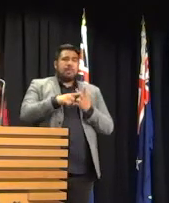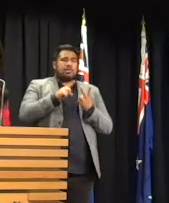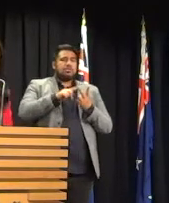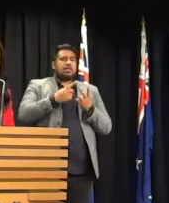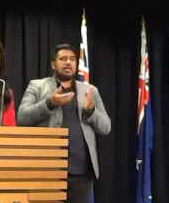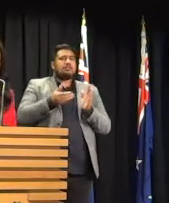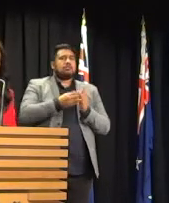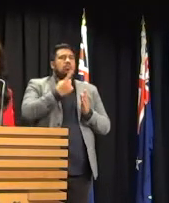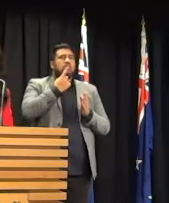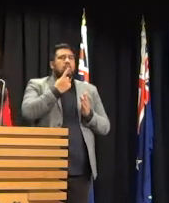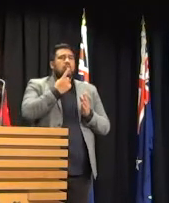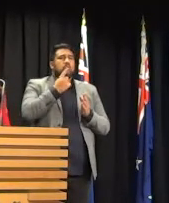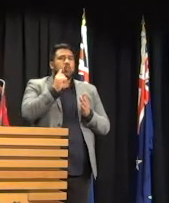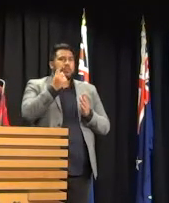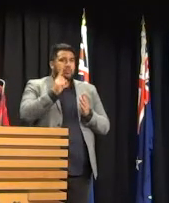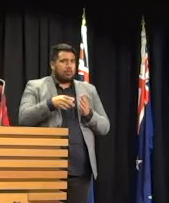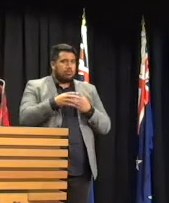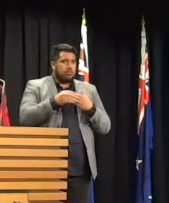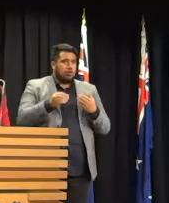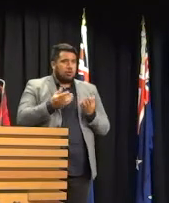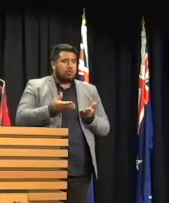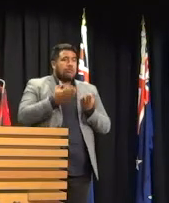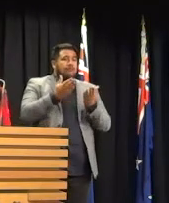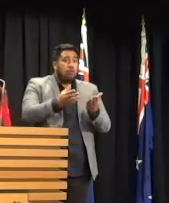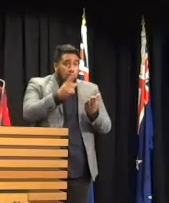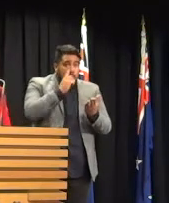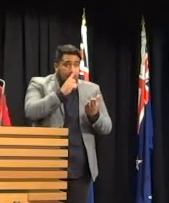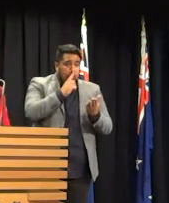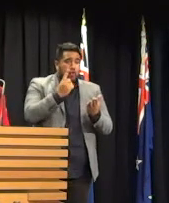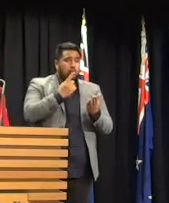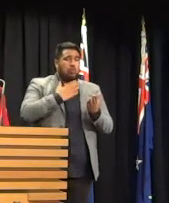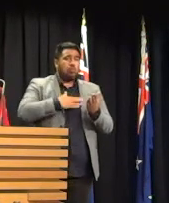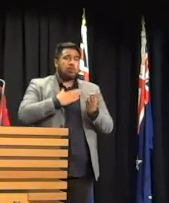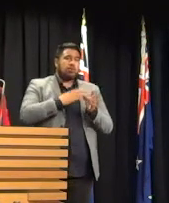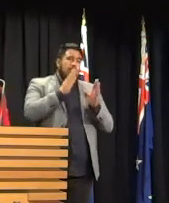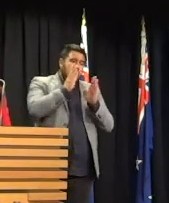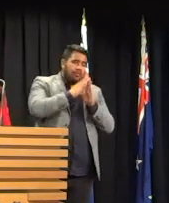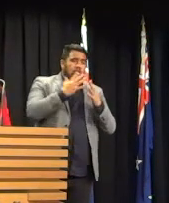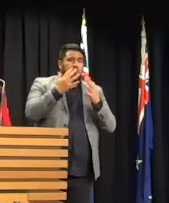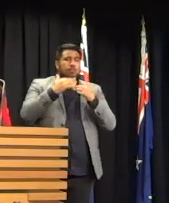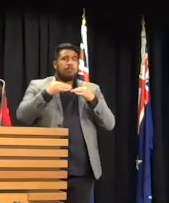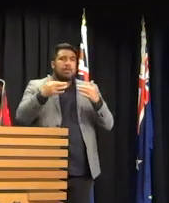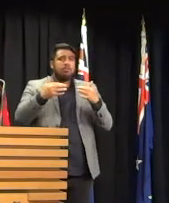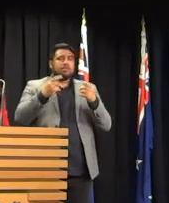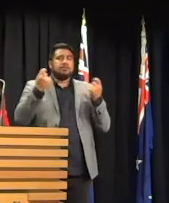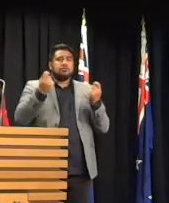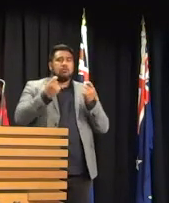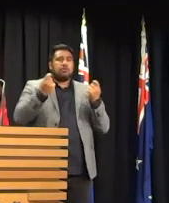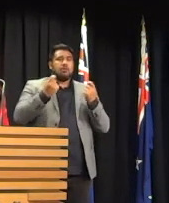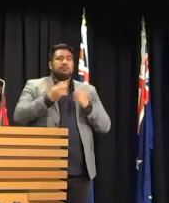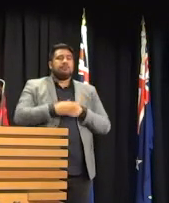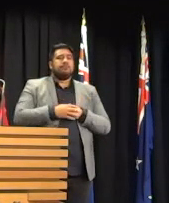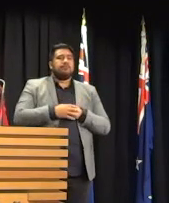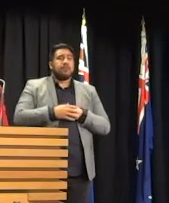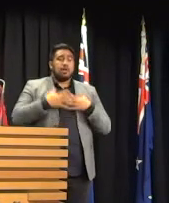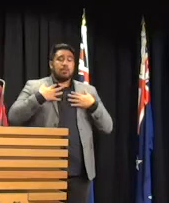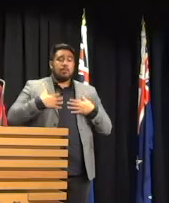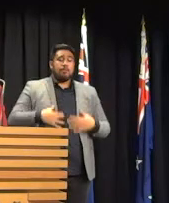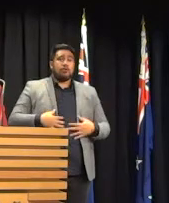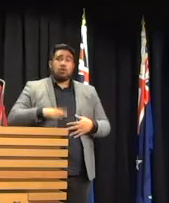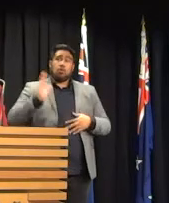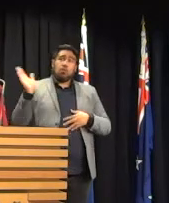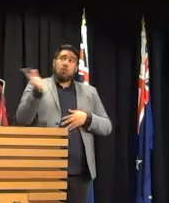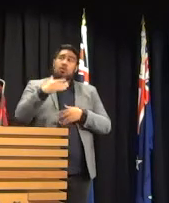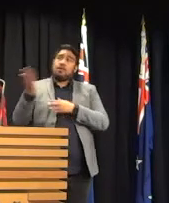memorial for those who are interned in a public or private ceremony. The total cost of repatriations was